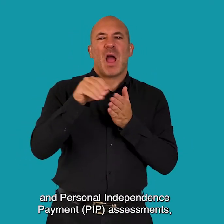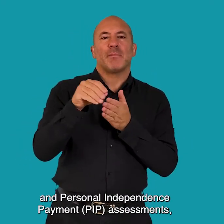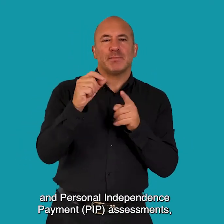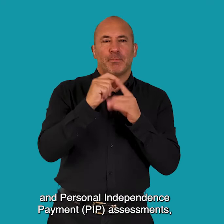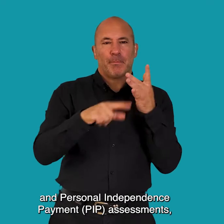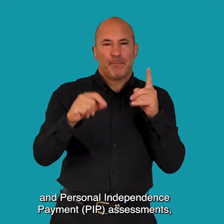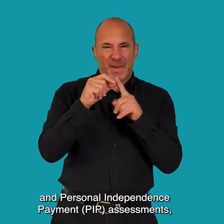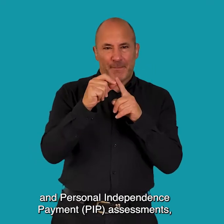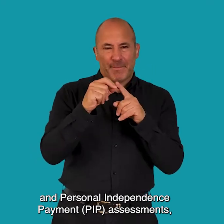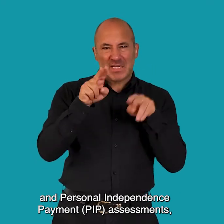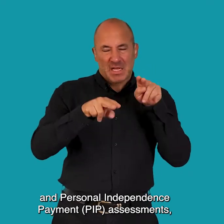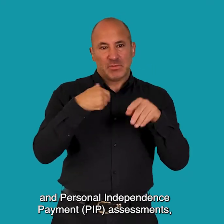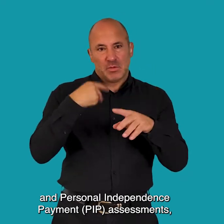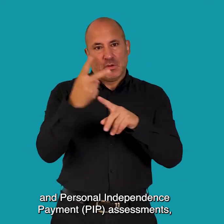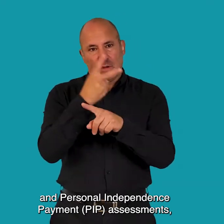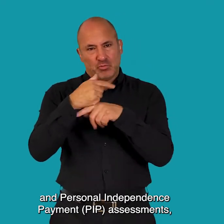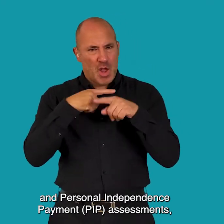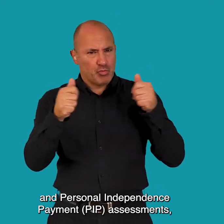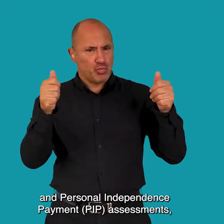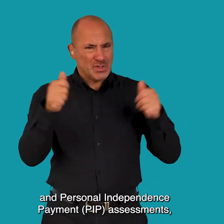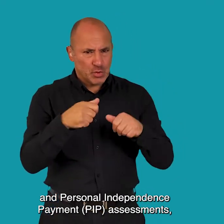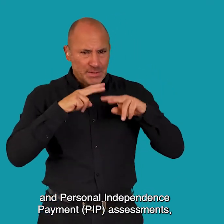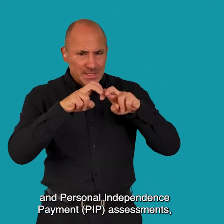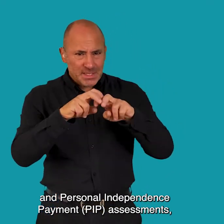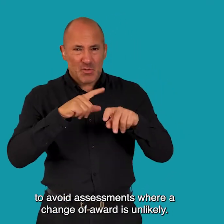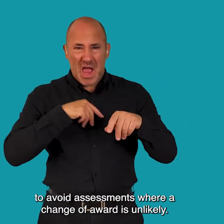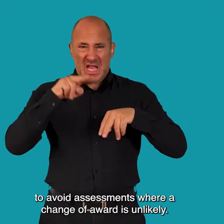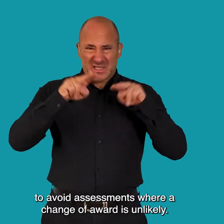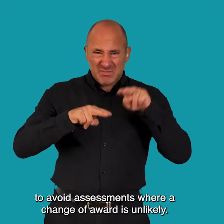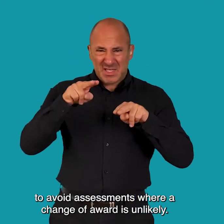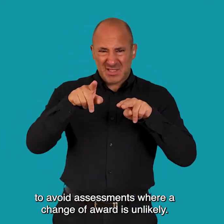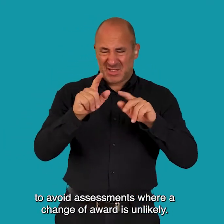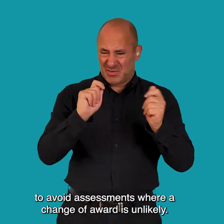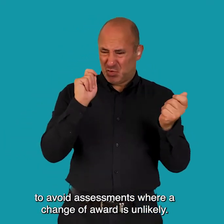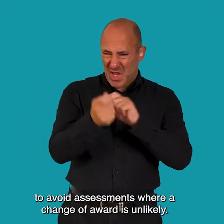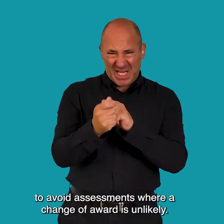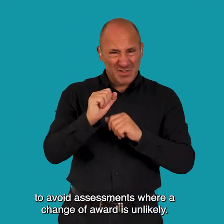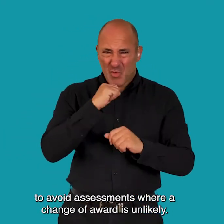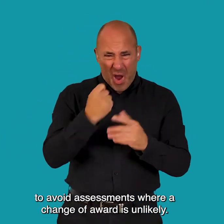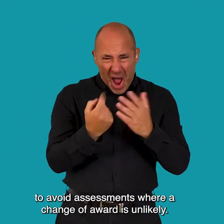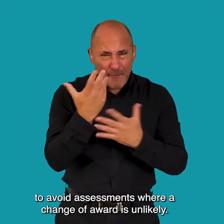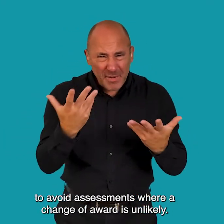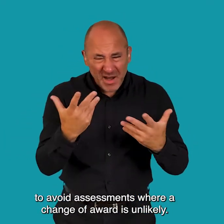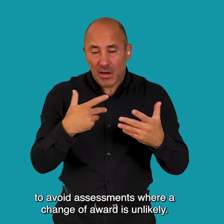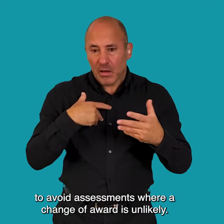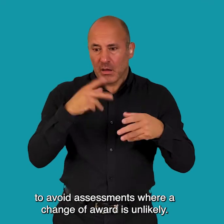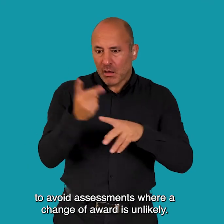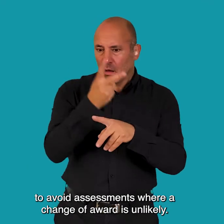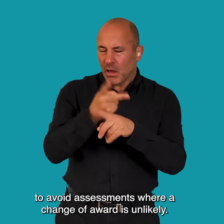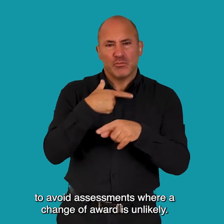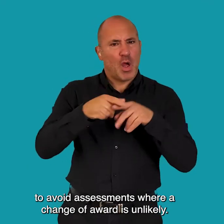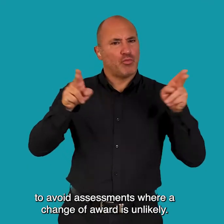Personal Independence Payment (PIP) assessments to avoid assessments where a change of award is unlikely.